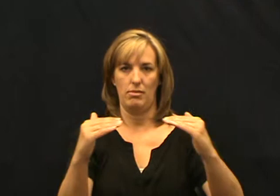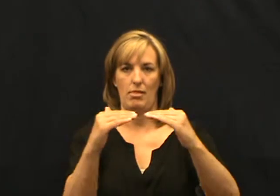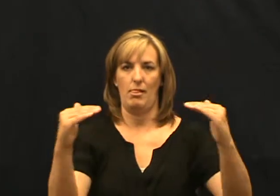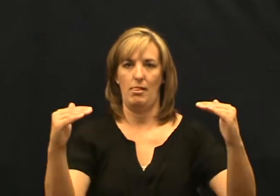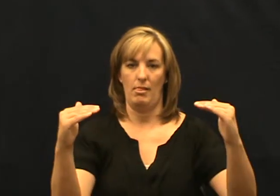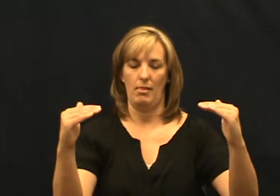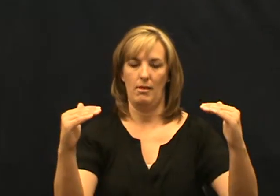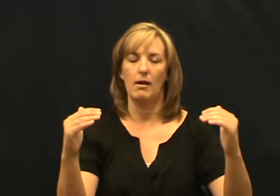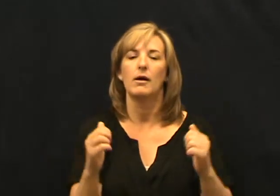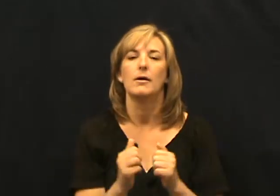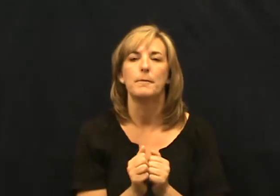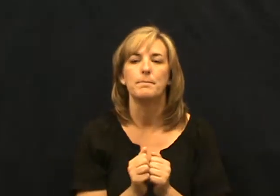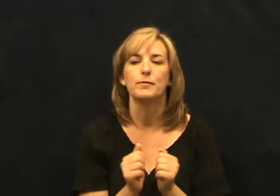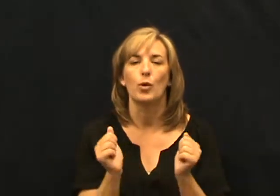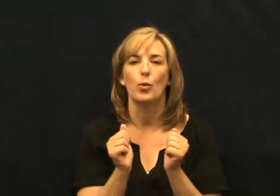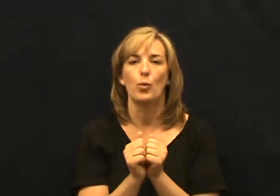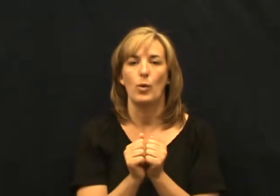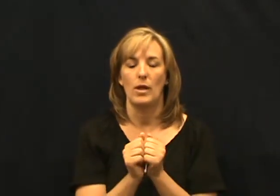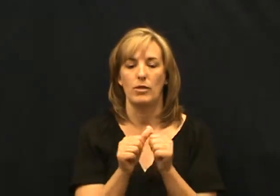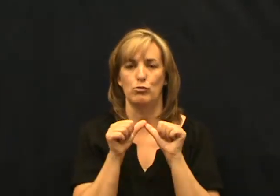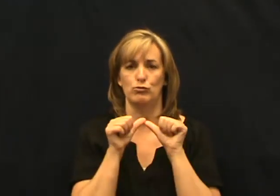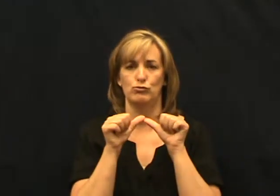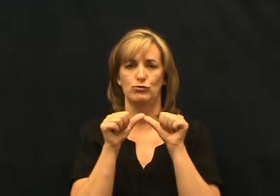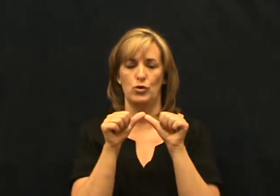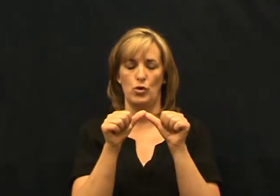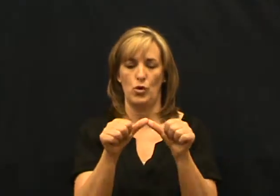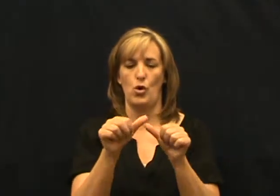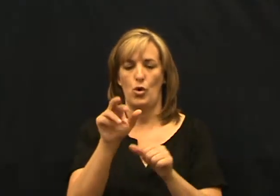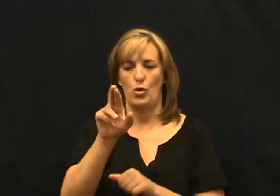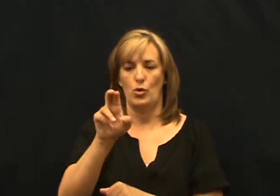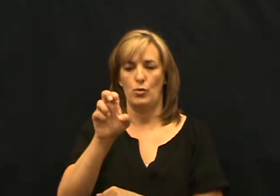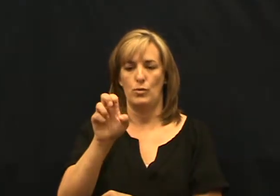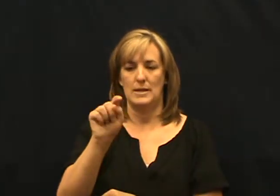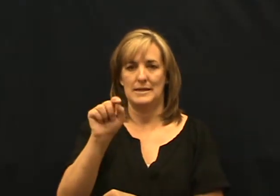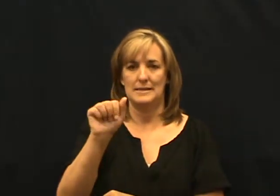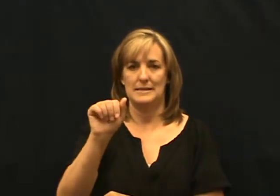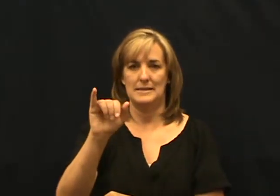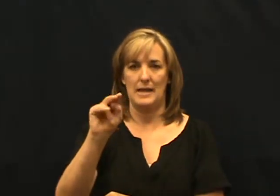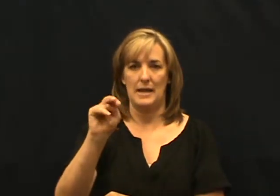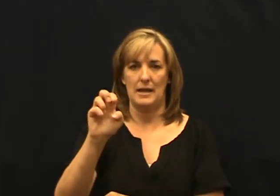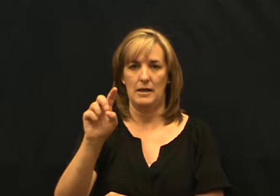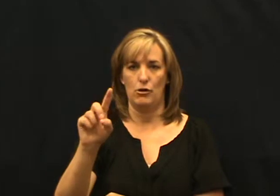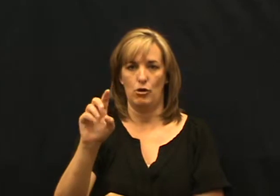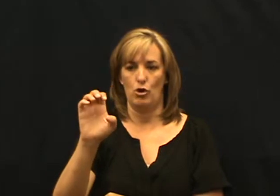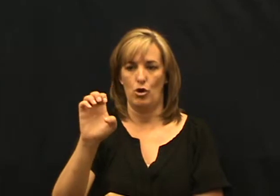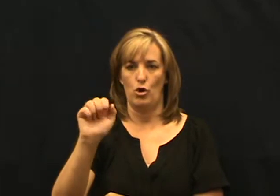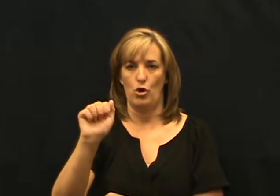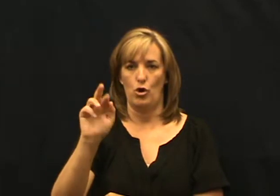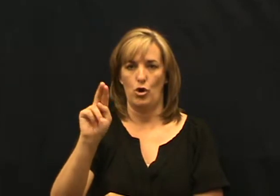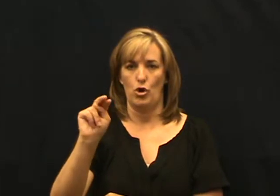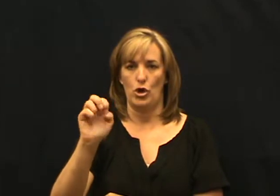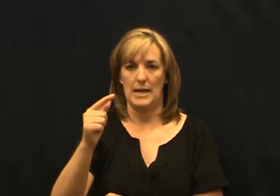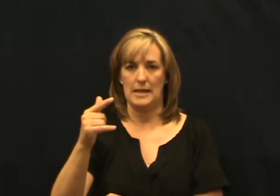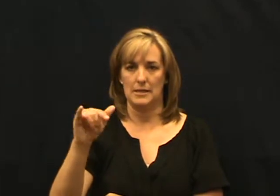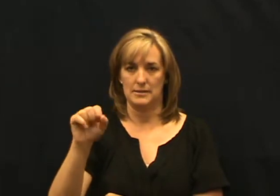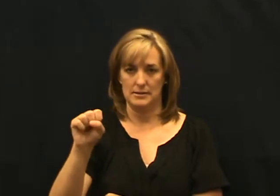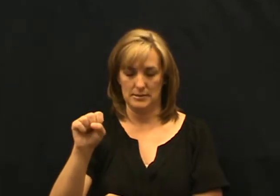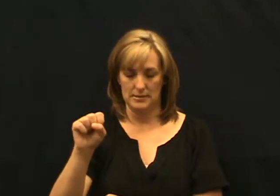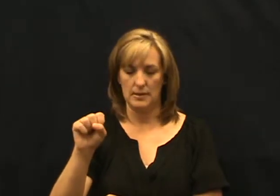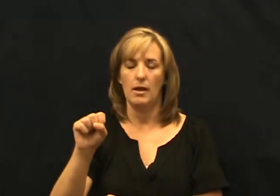as well, we would increase retained earnings with the credit, and we decrease retained